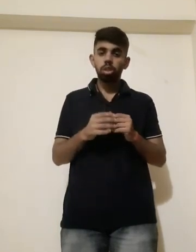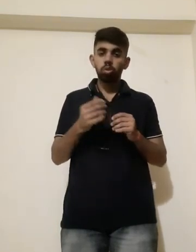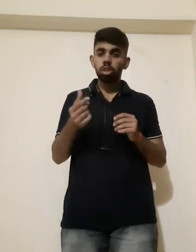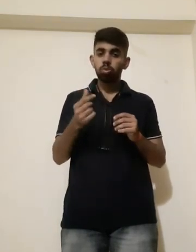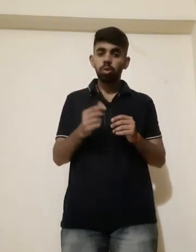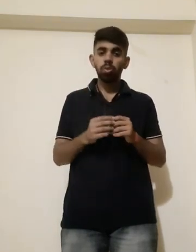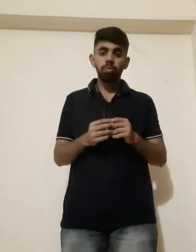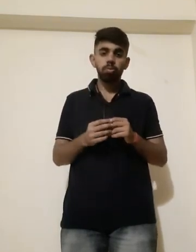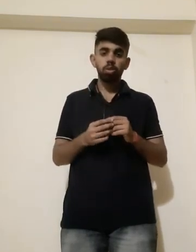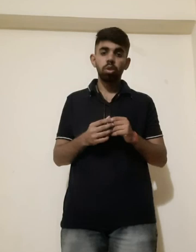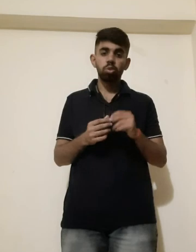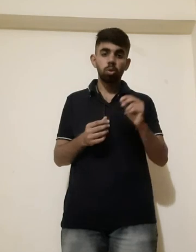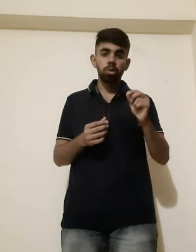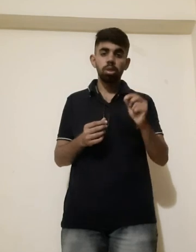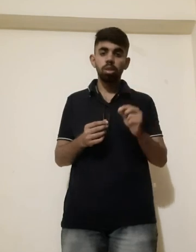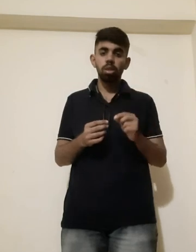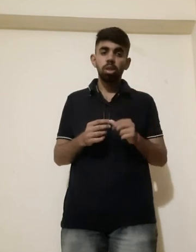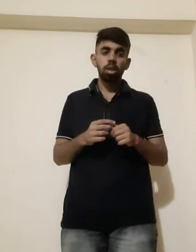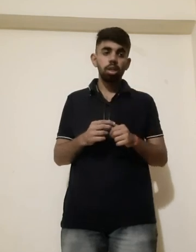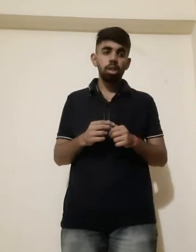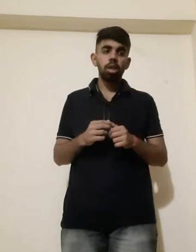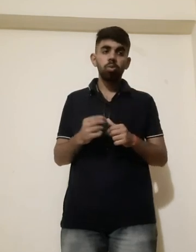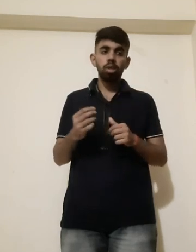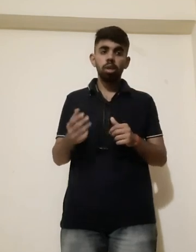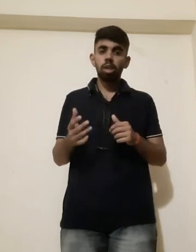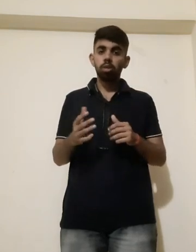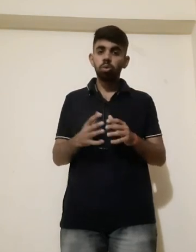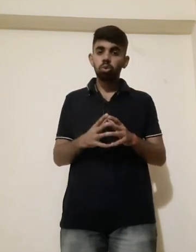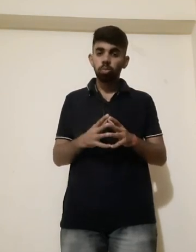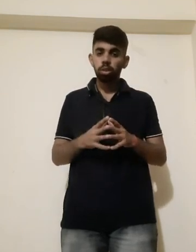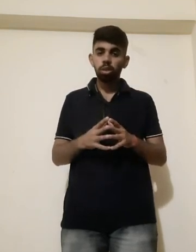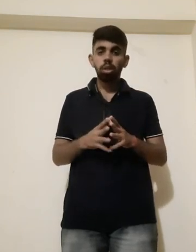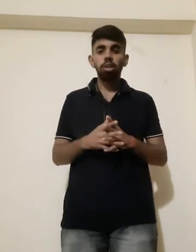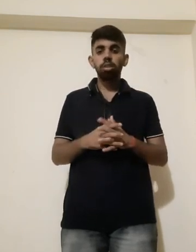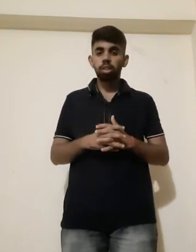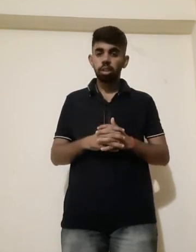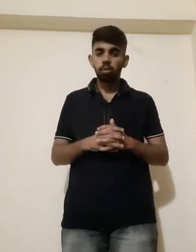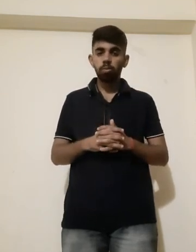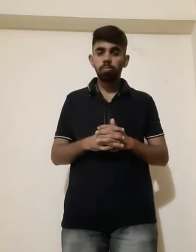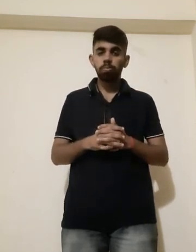today's video, today's topic, and I will like to stop here, and thank you.